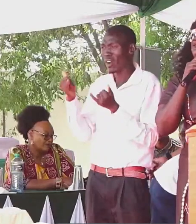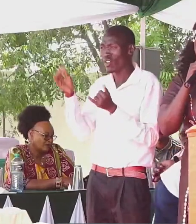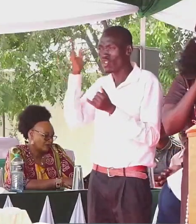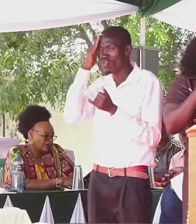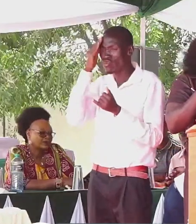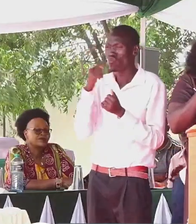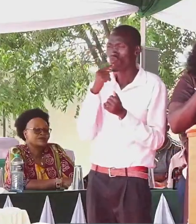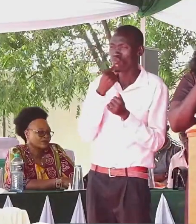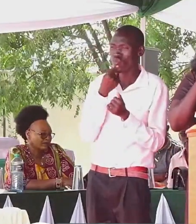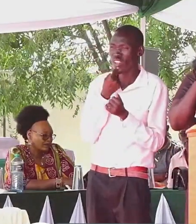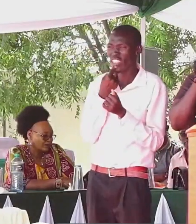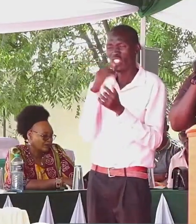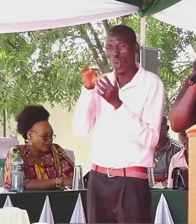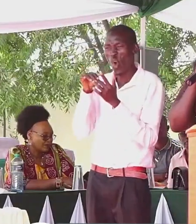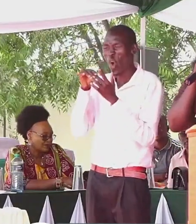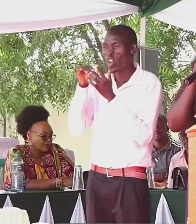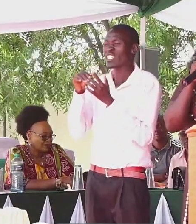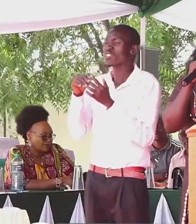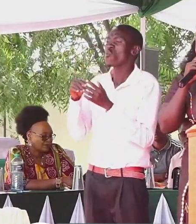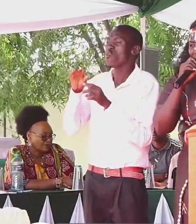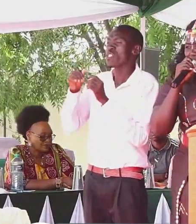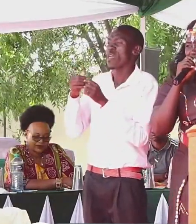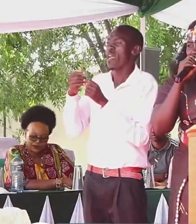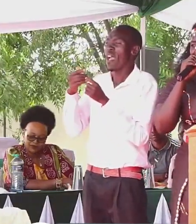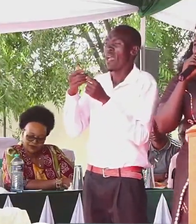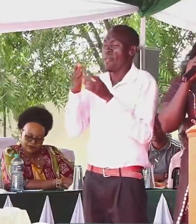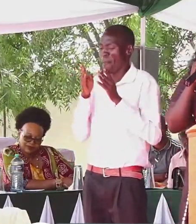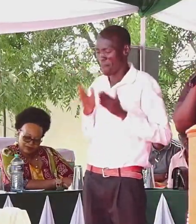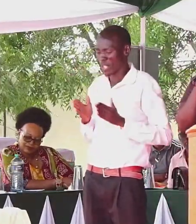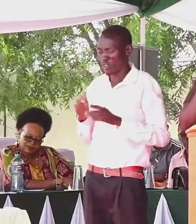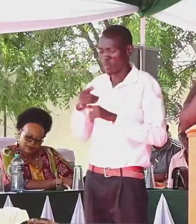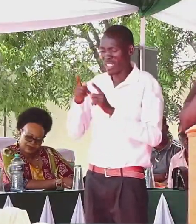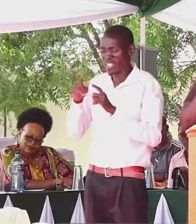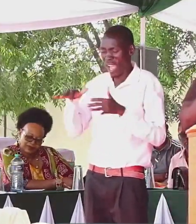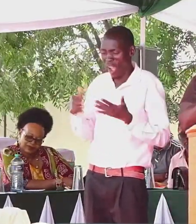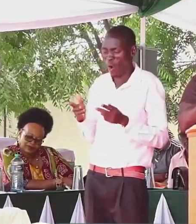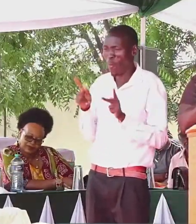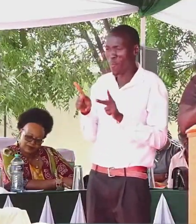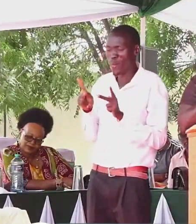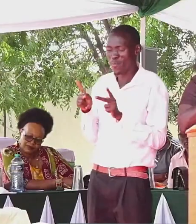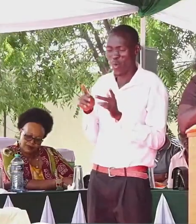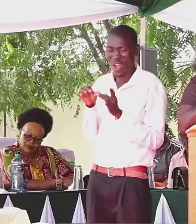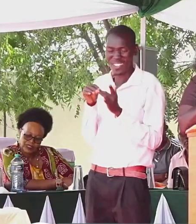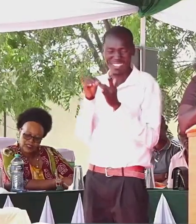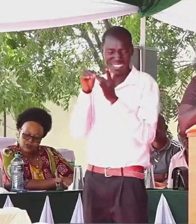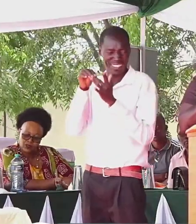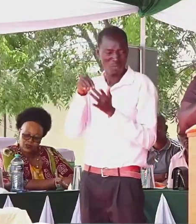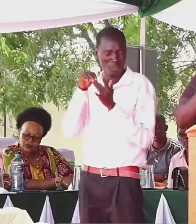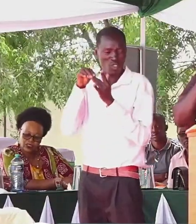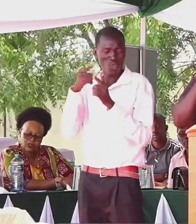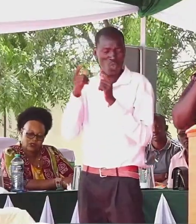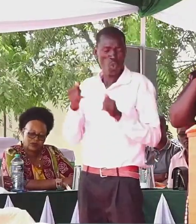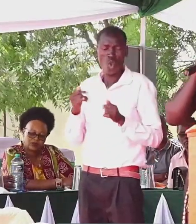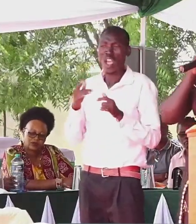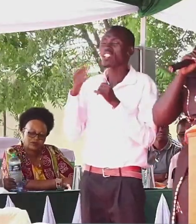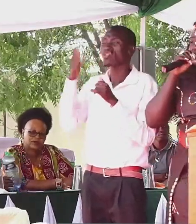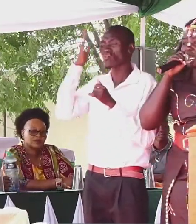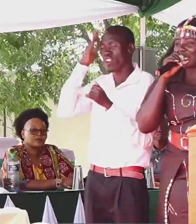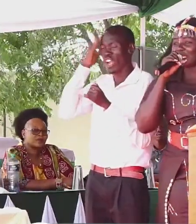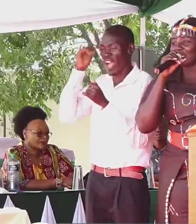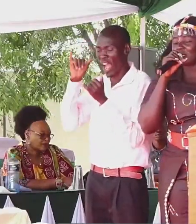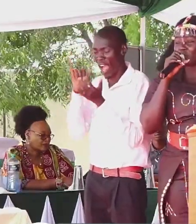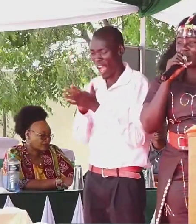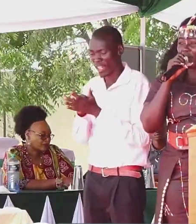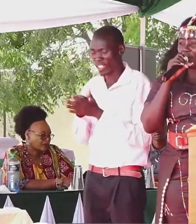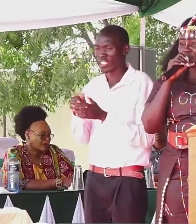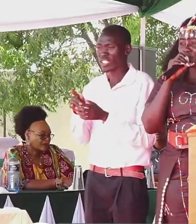Turkana is the origin of mankind, and this is how people dress in the origin of mankind. So I know as you dress like